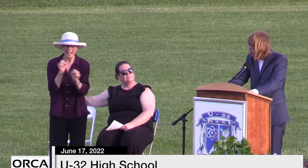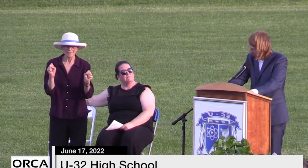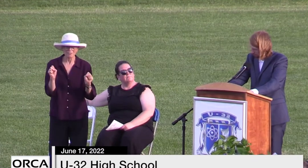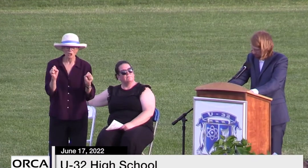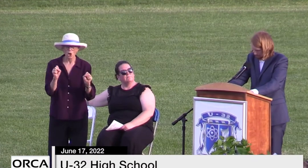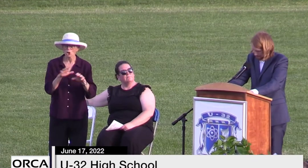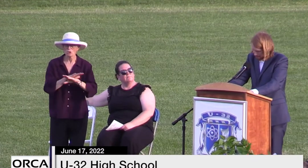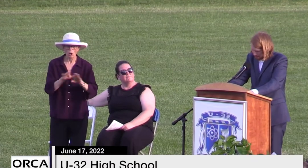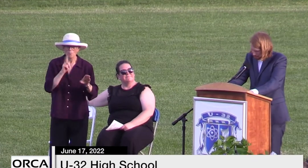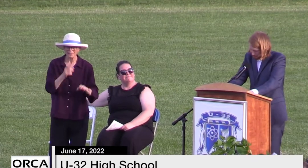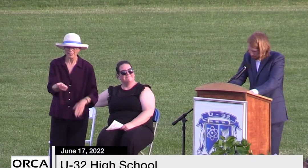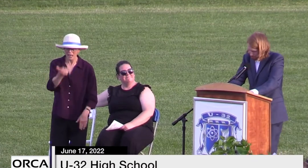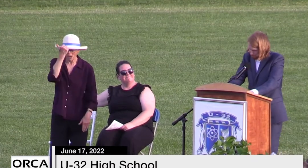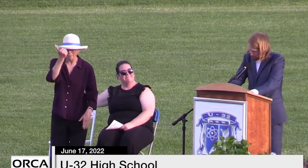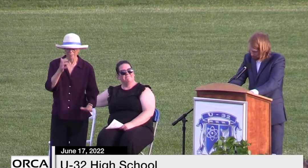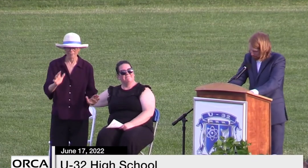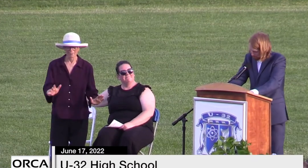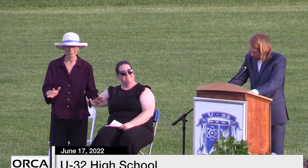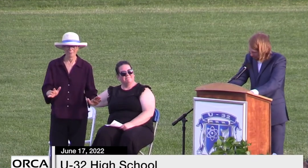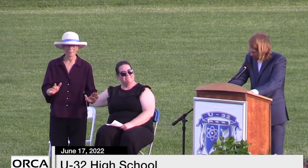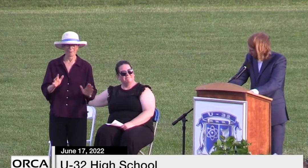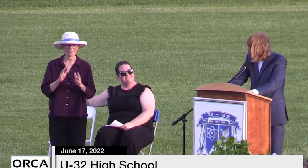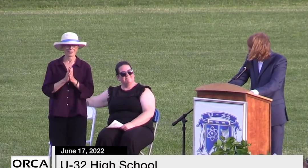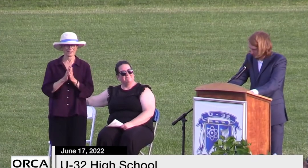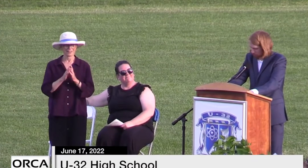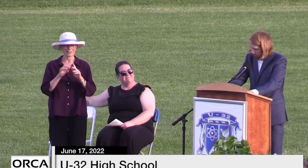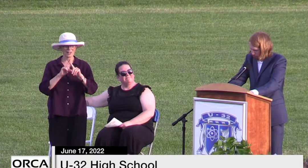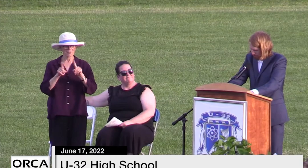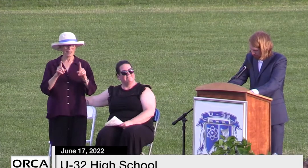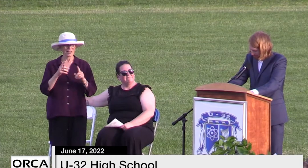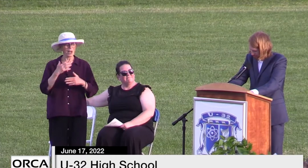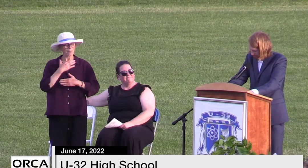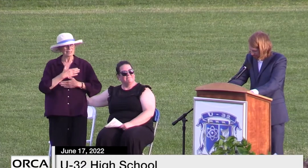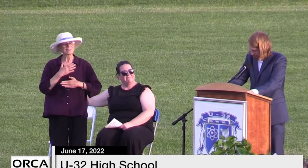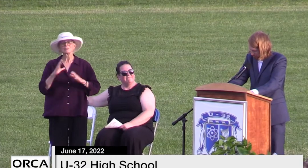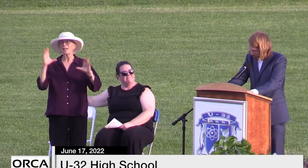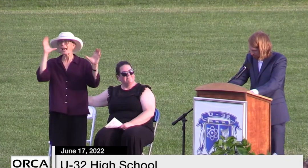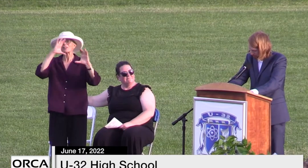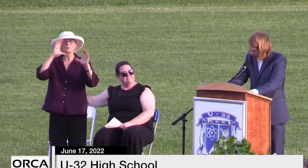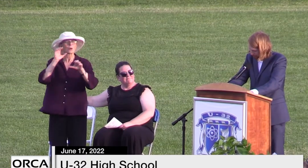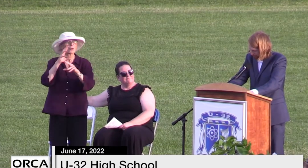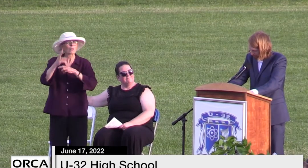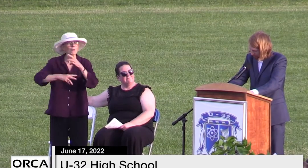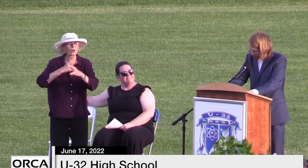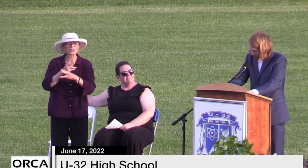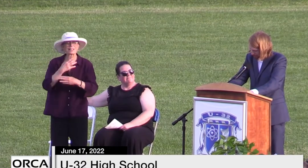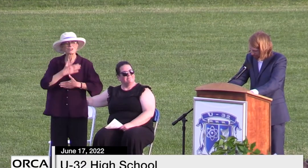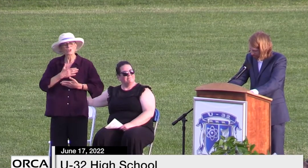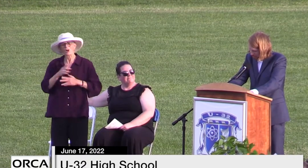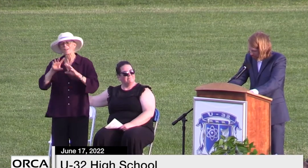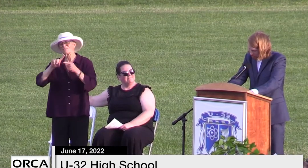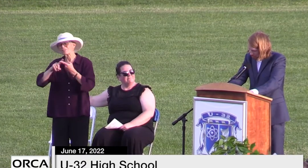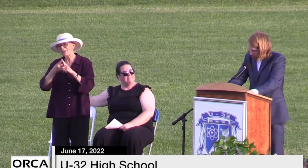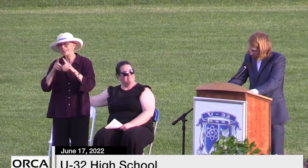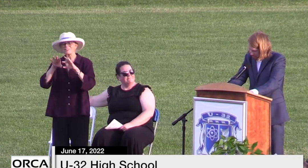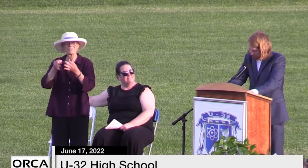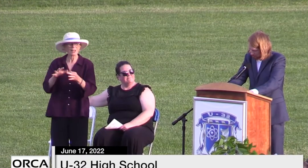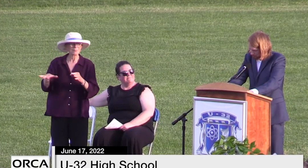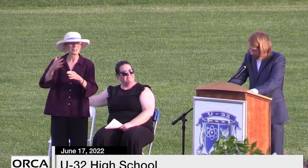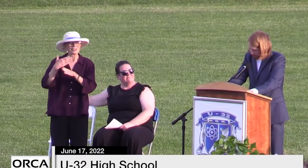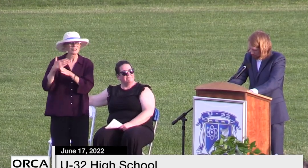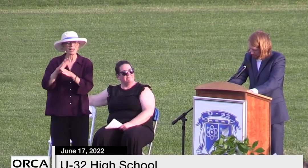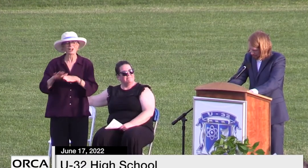be dumb. But please, explore the world, enjoy the company of friends and family. Share